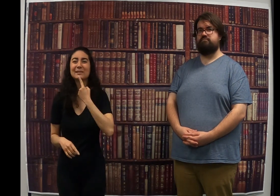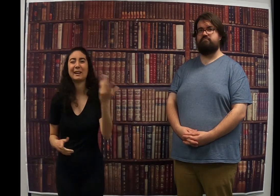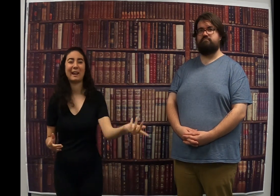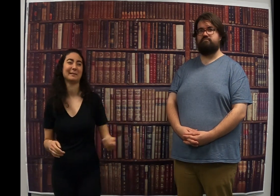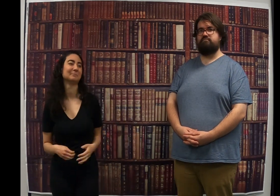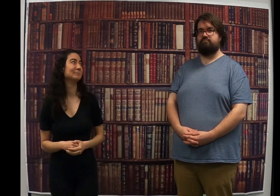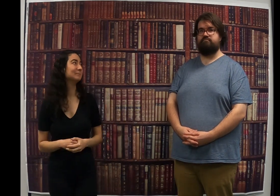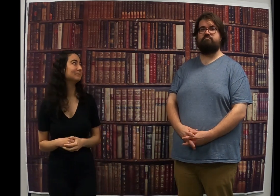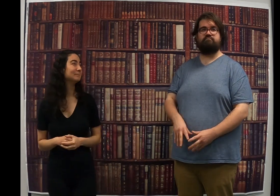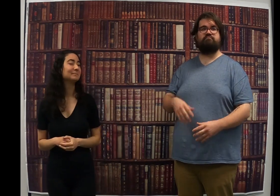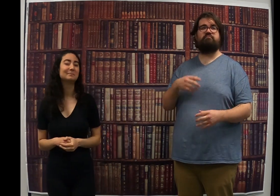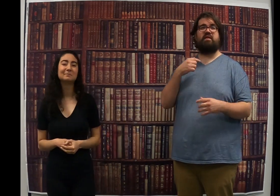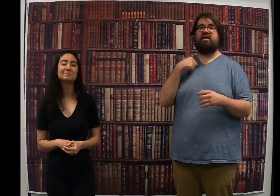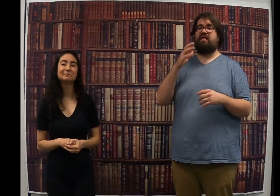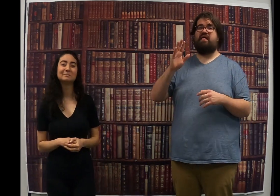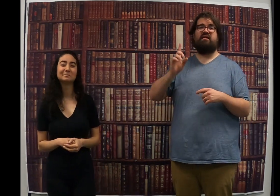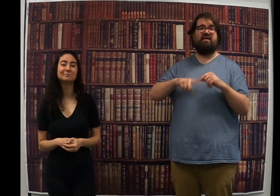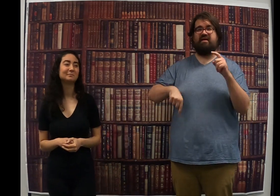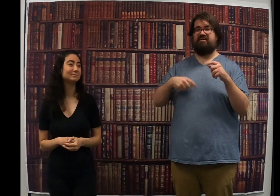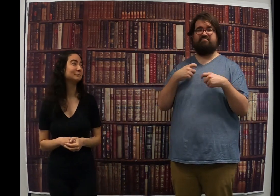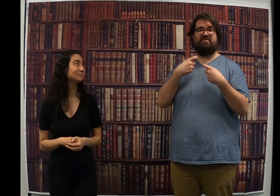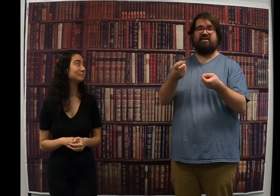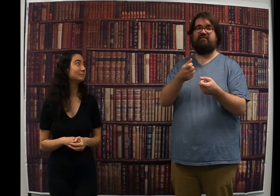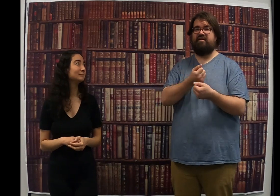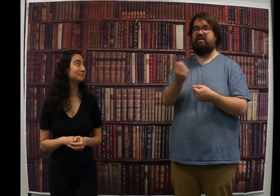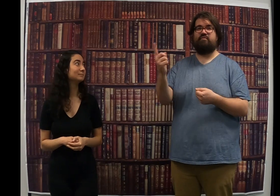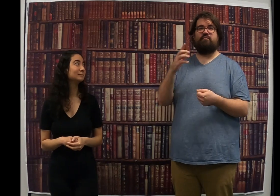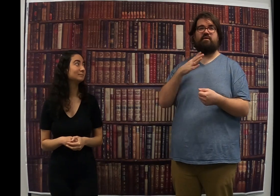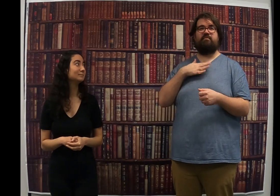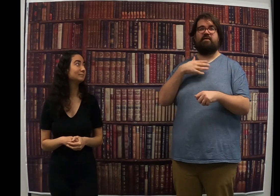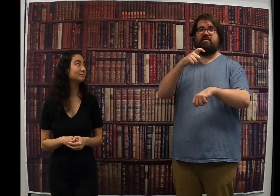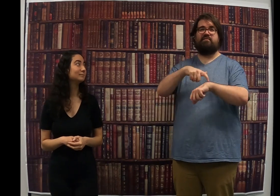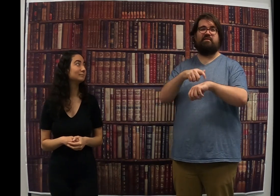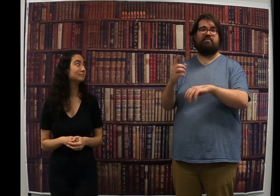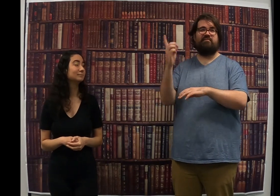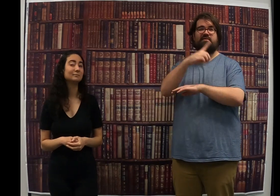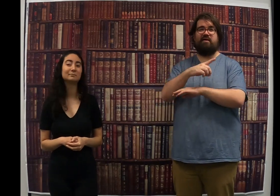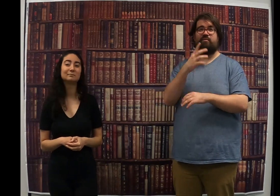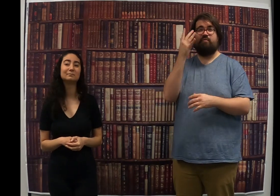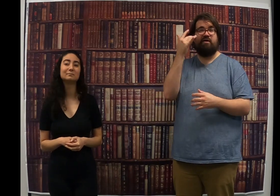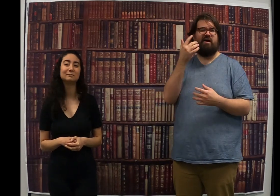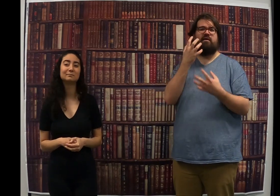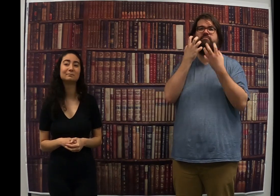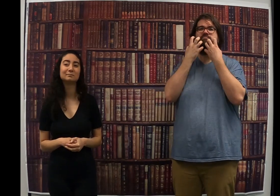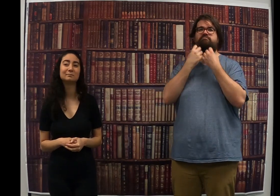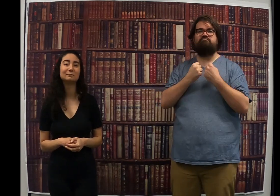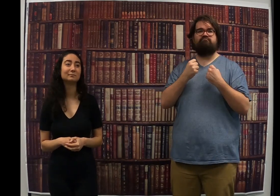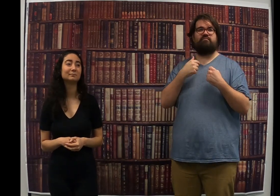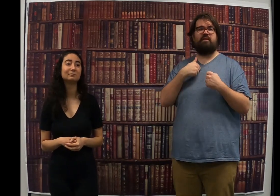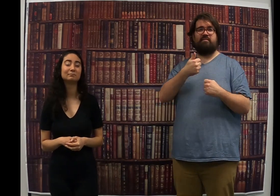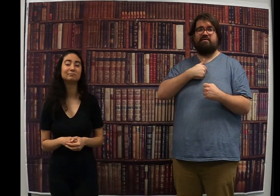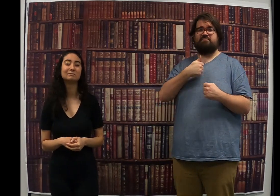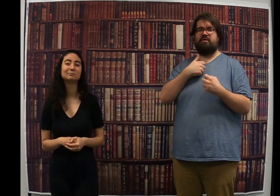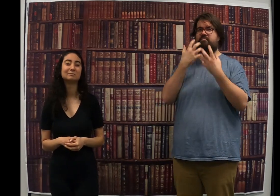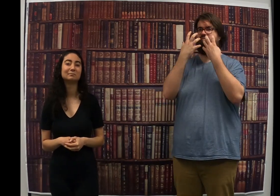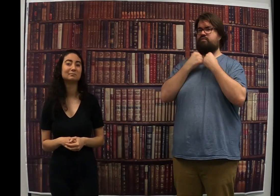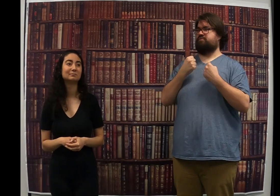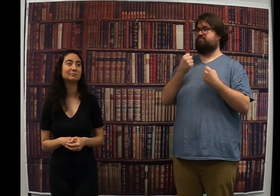I cannot give anyone my time of day, for it is too precious. I myself am precious, am I